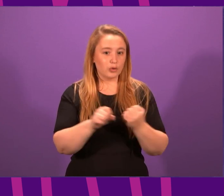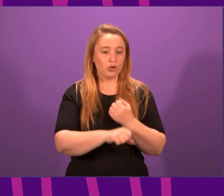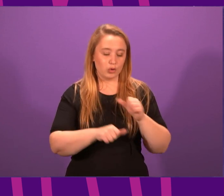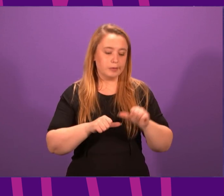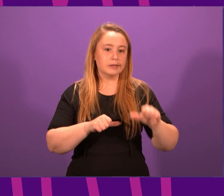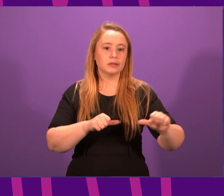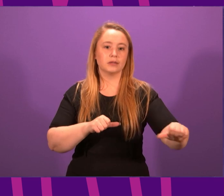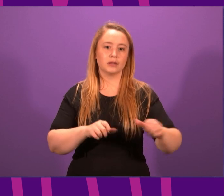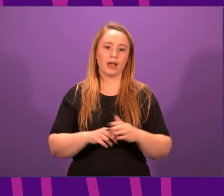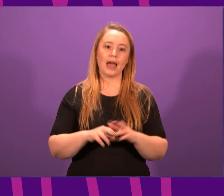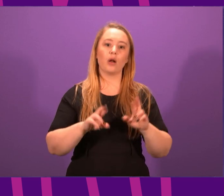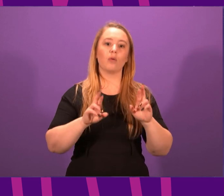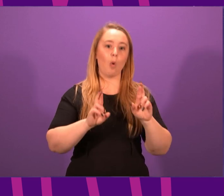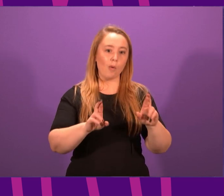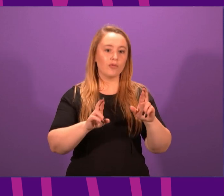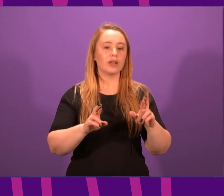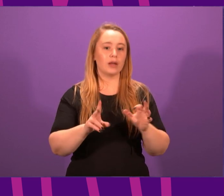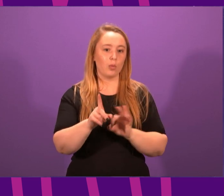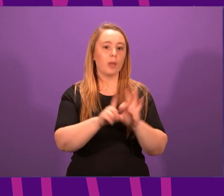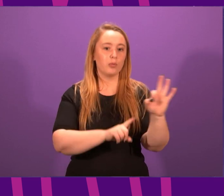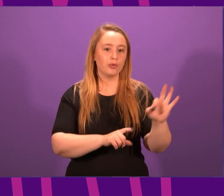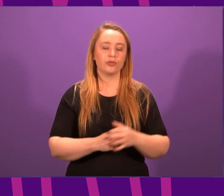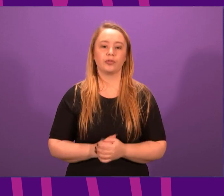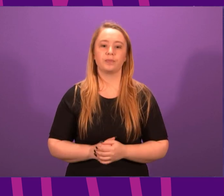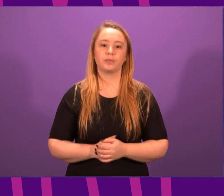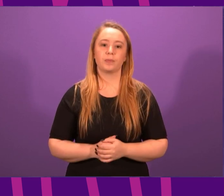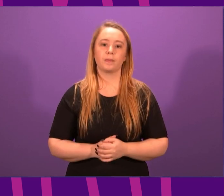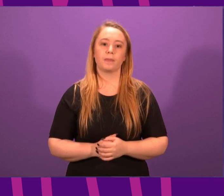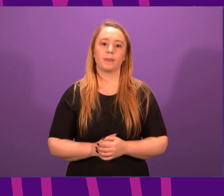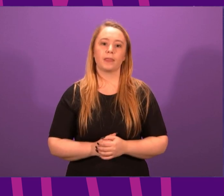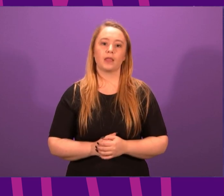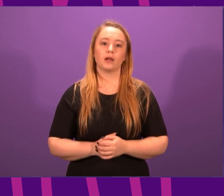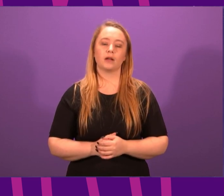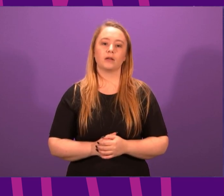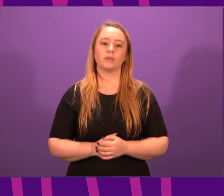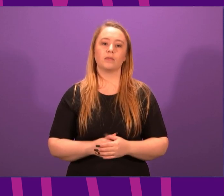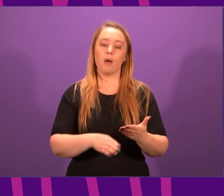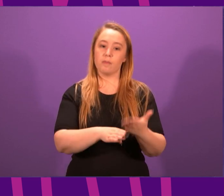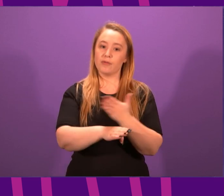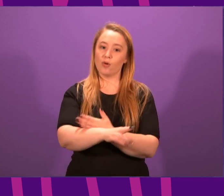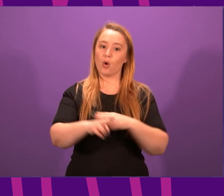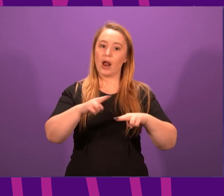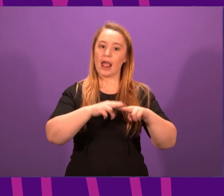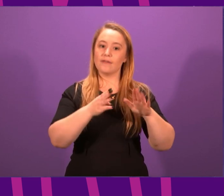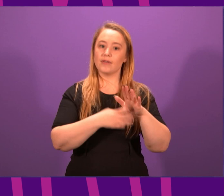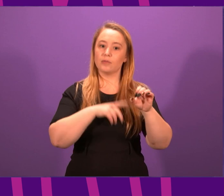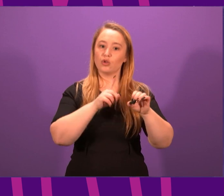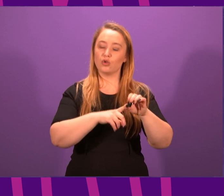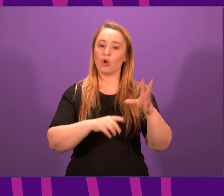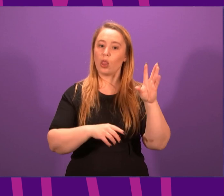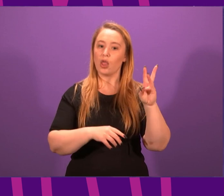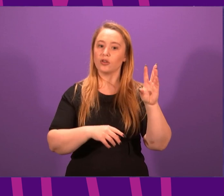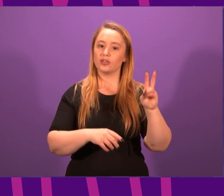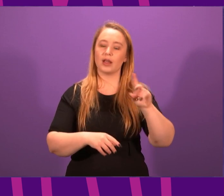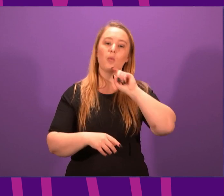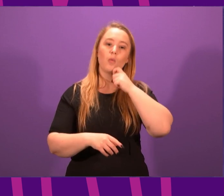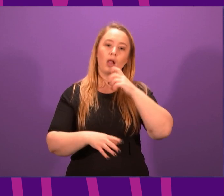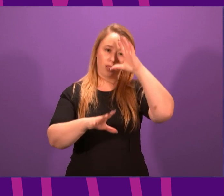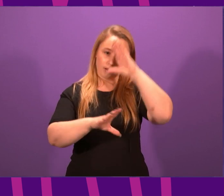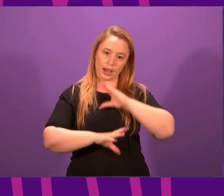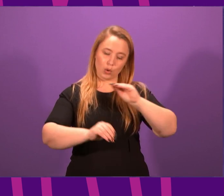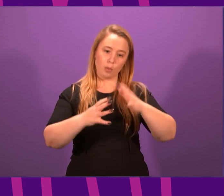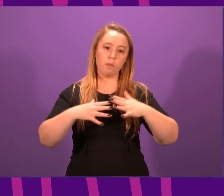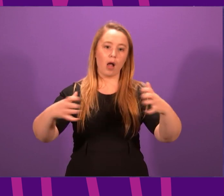can avoid it. As I say, I hope to confirm these decisions to Parliament ahead of FMQs on Thursday. For all of Scotland, Presiding